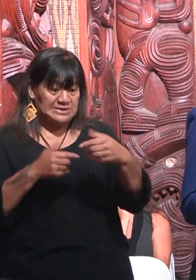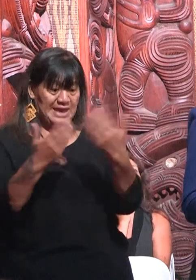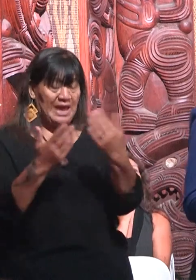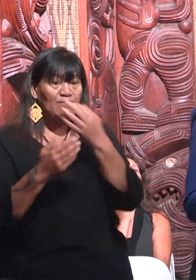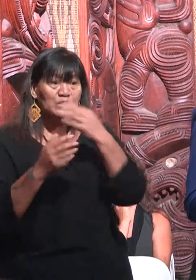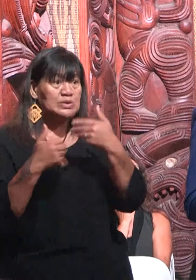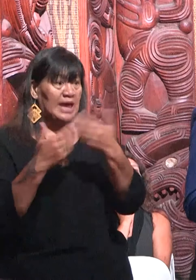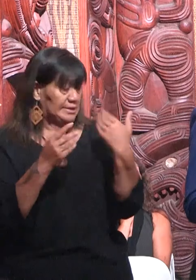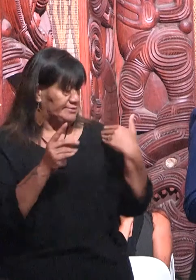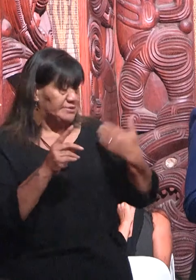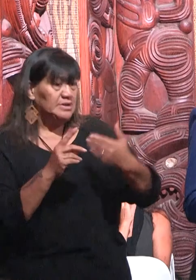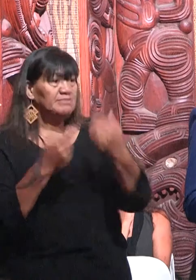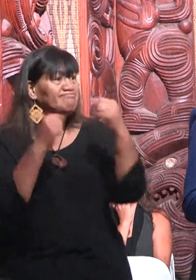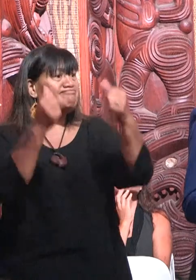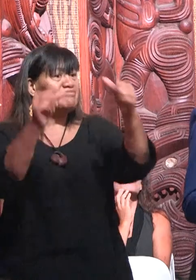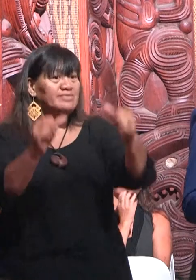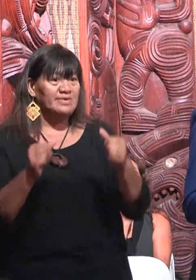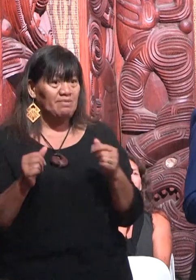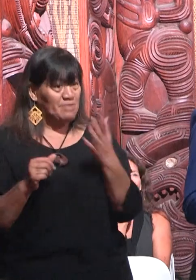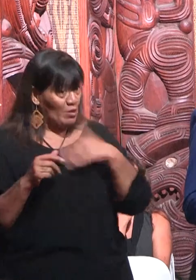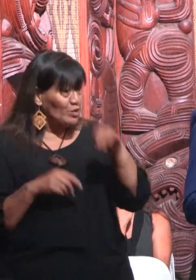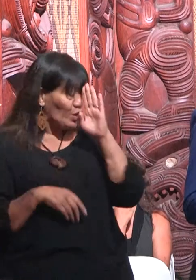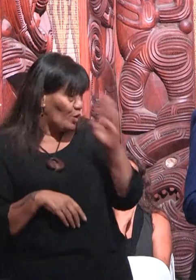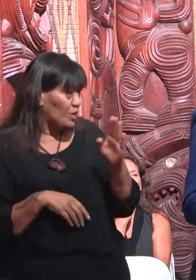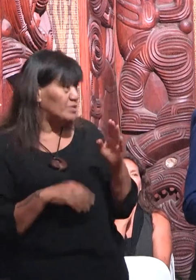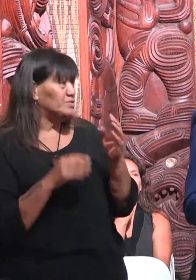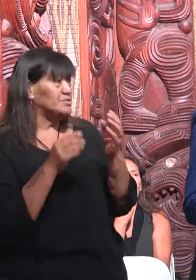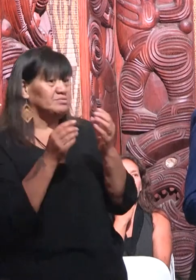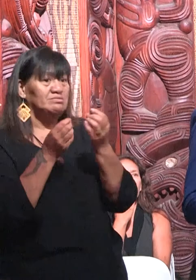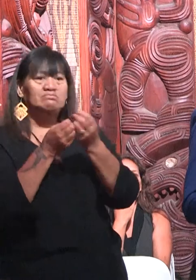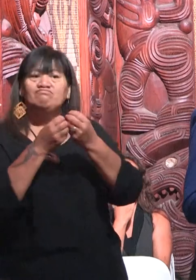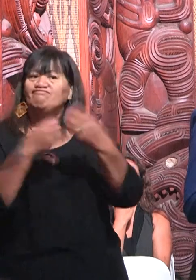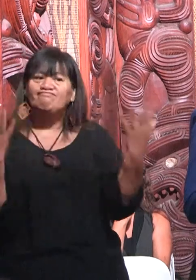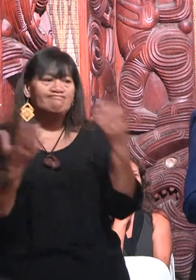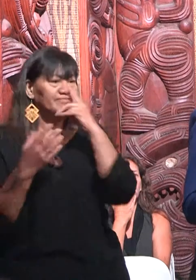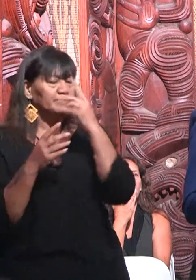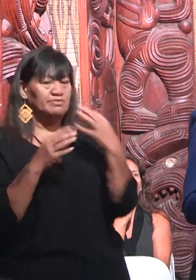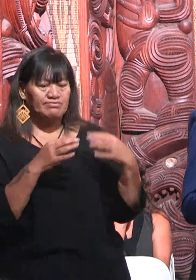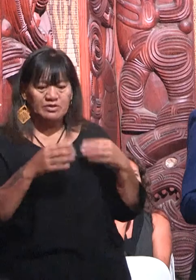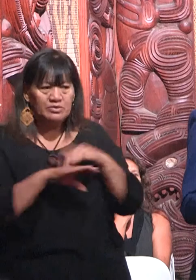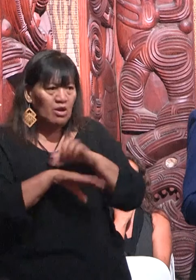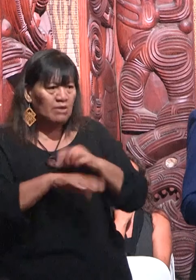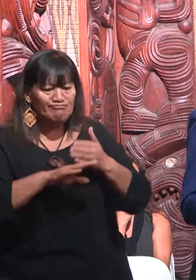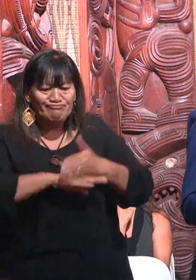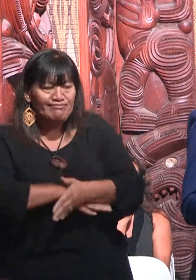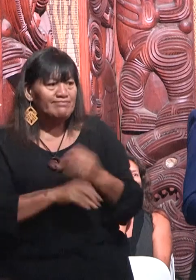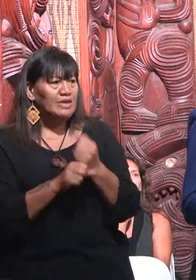going to name anyone, but I'd just like to acknowledge and thank everyone who has contributed